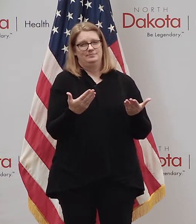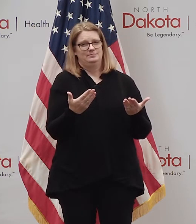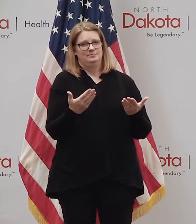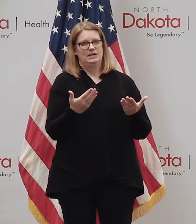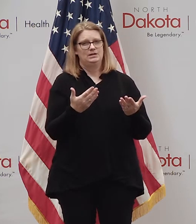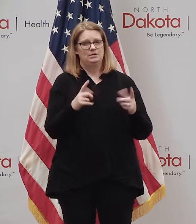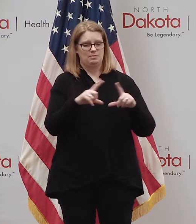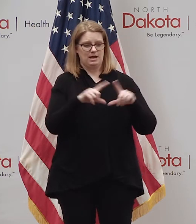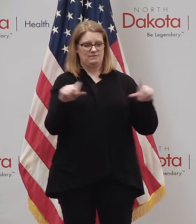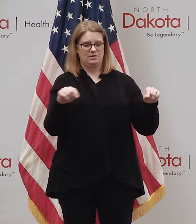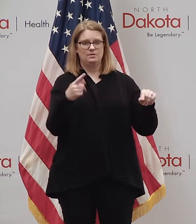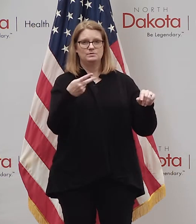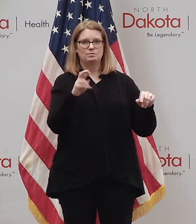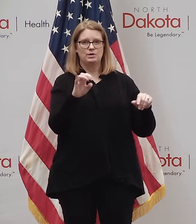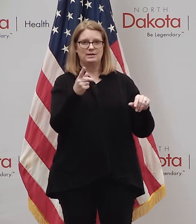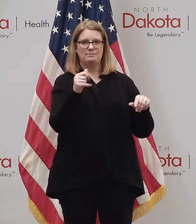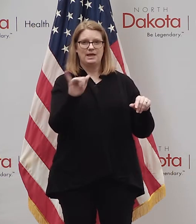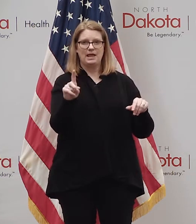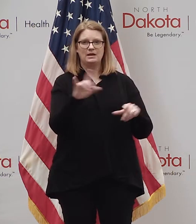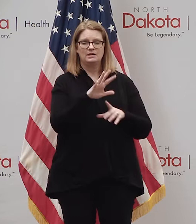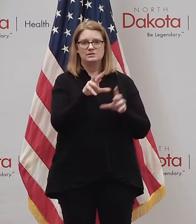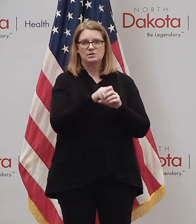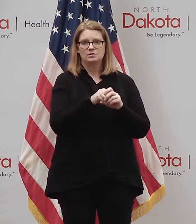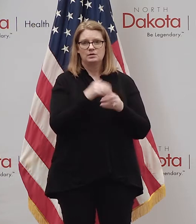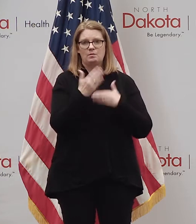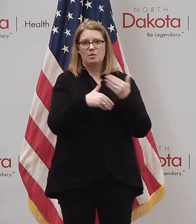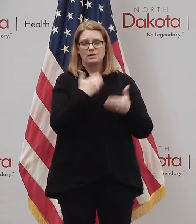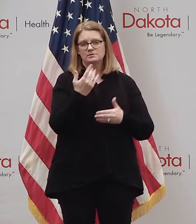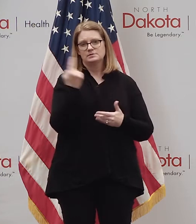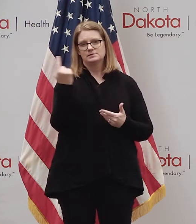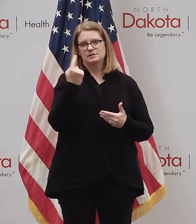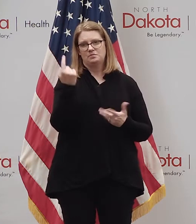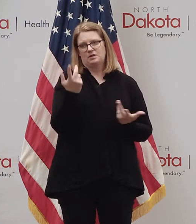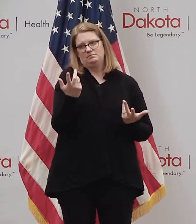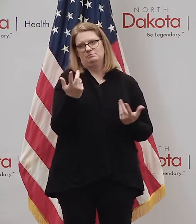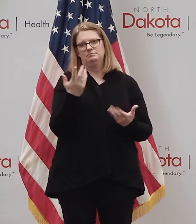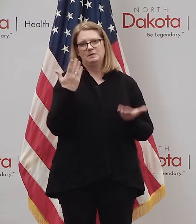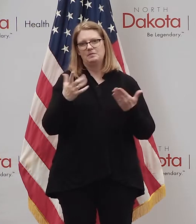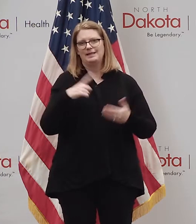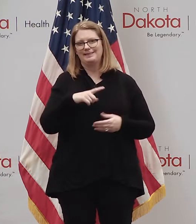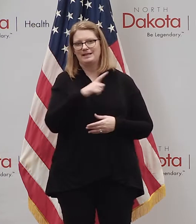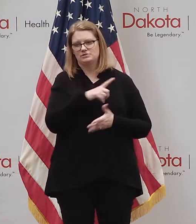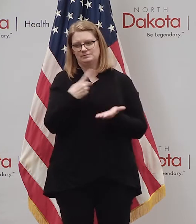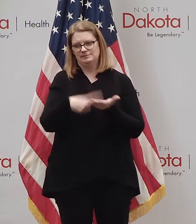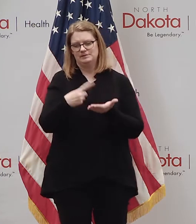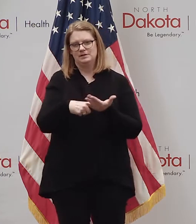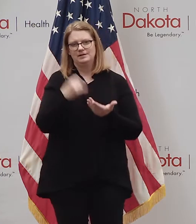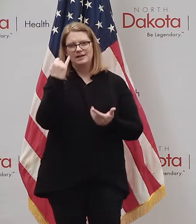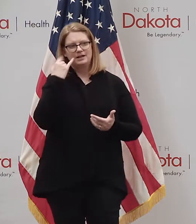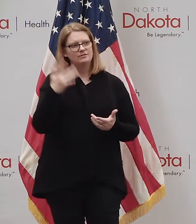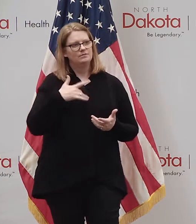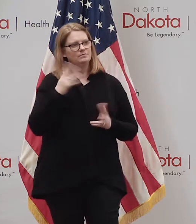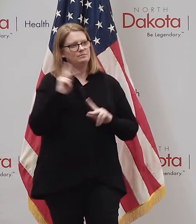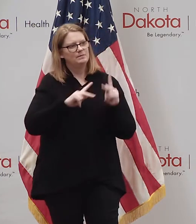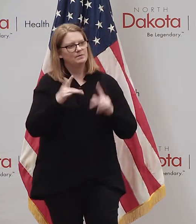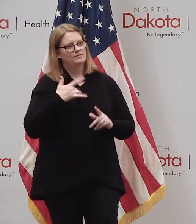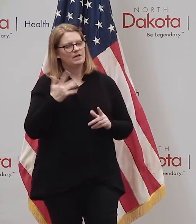return envelopes prepaid as part of that process would be something I guess maybe the legislature could look at if people thought that was a concern.